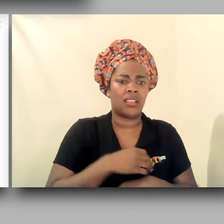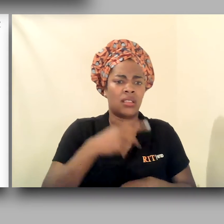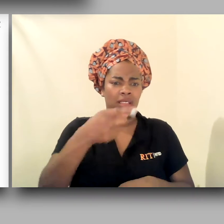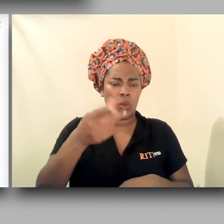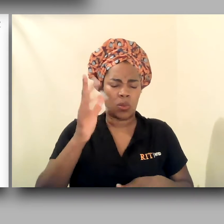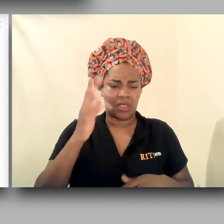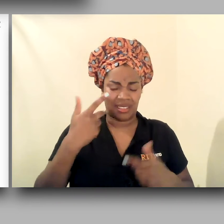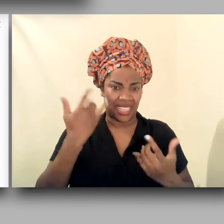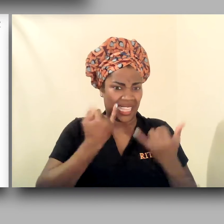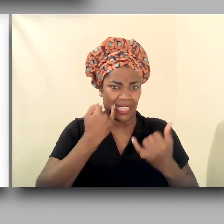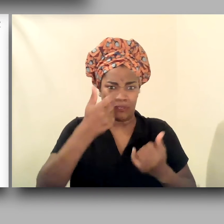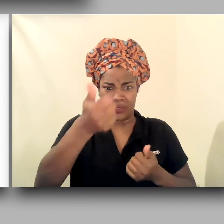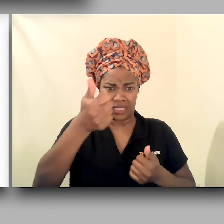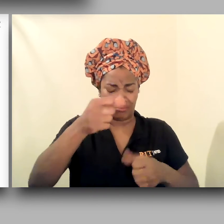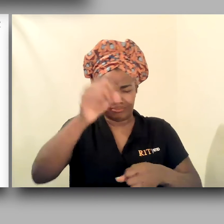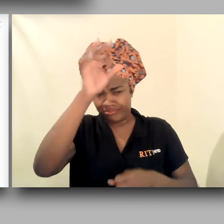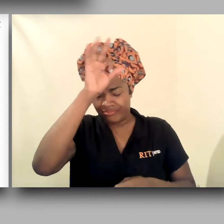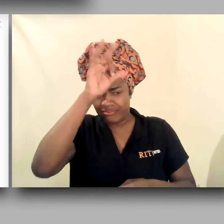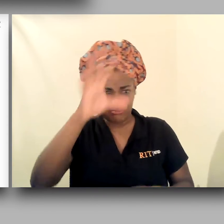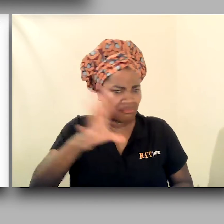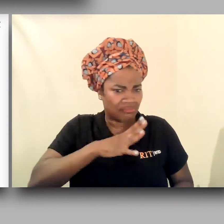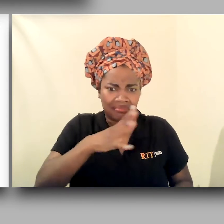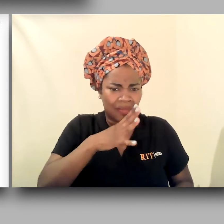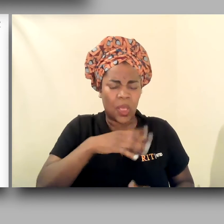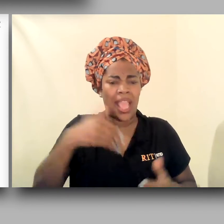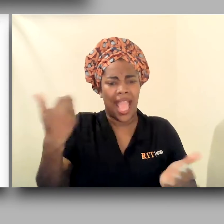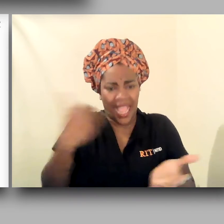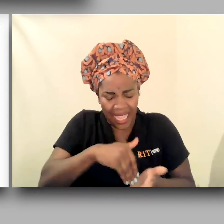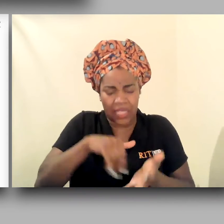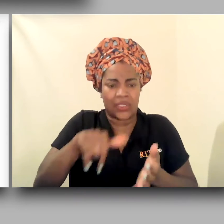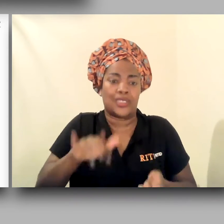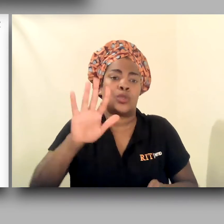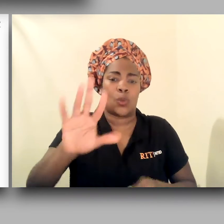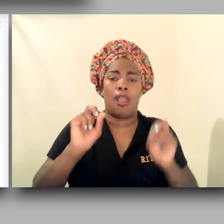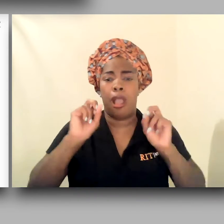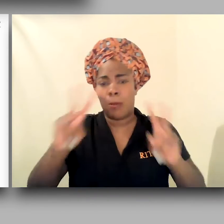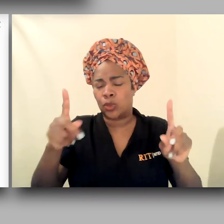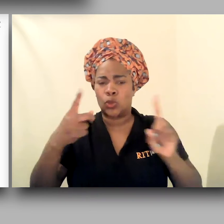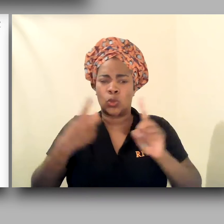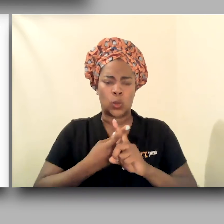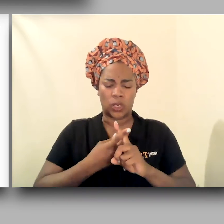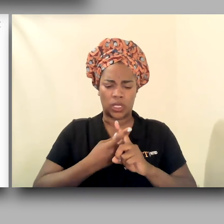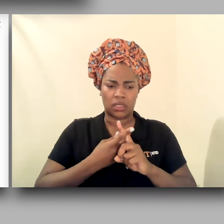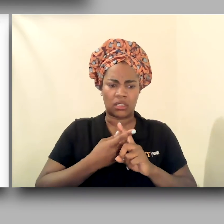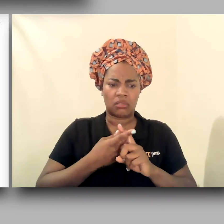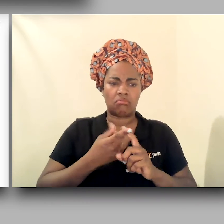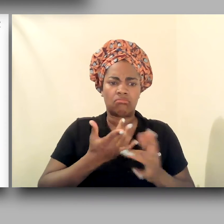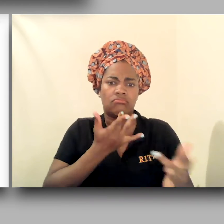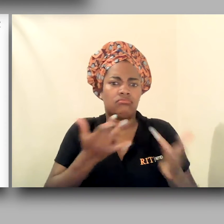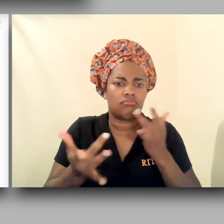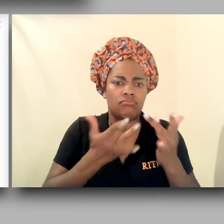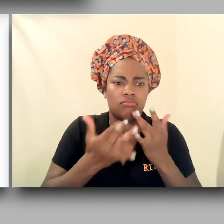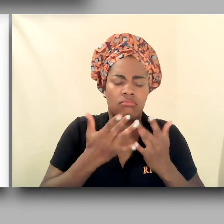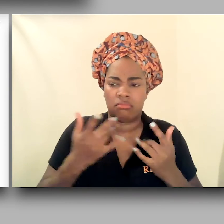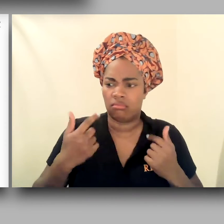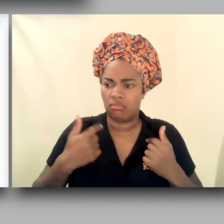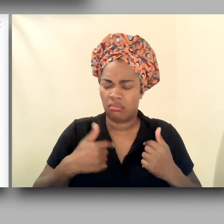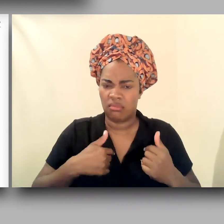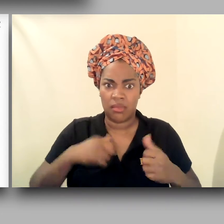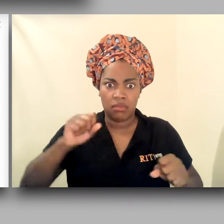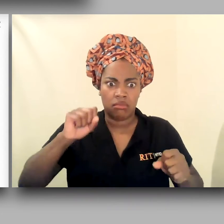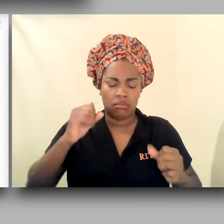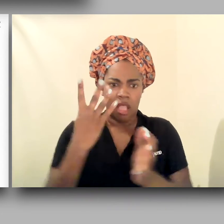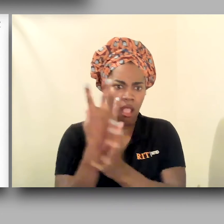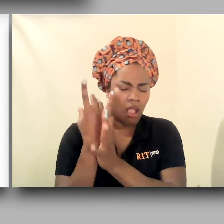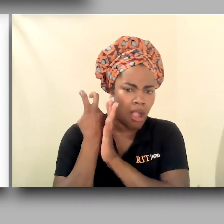idea about this, this is really an opportunity for you to get a taste of the different fields. Maybe you'll find something you just fall in